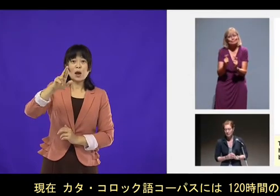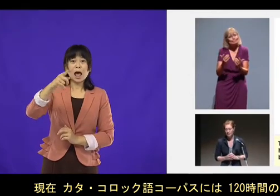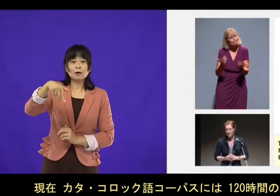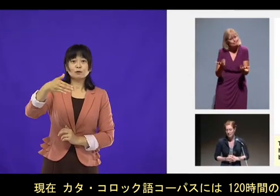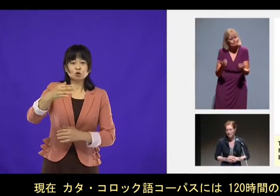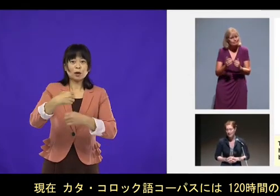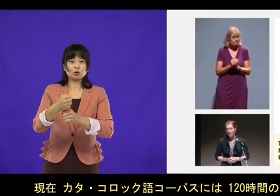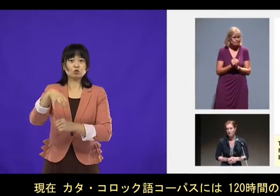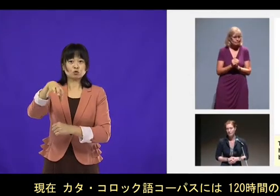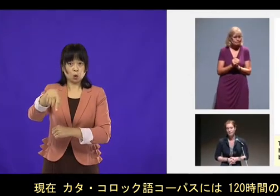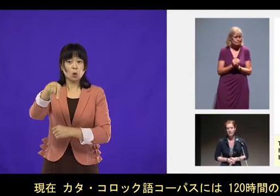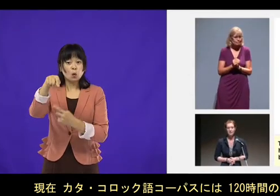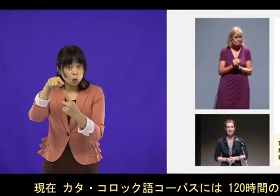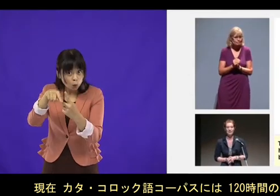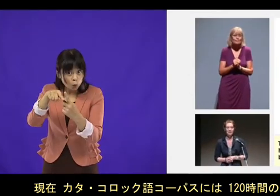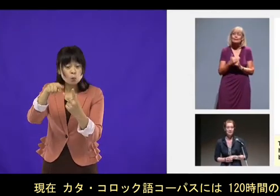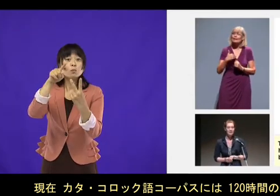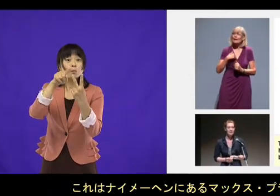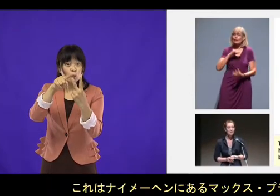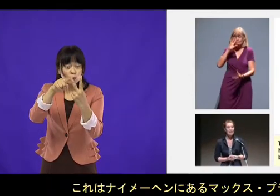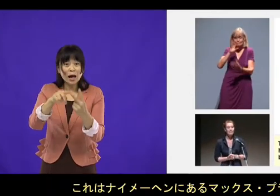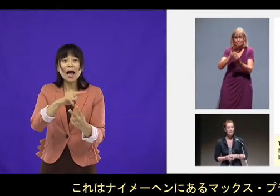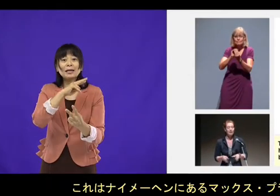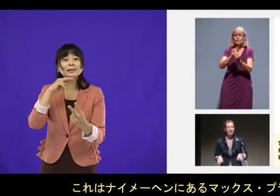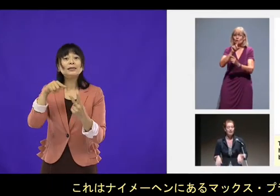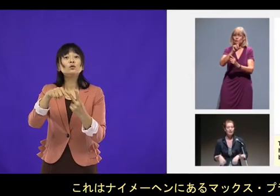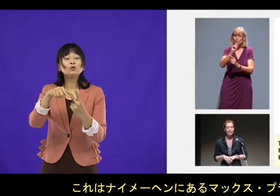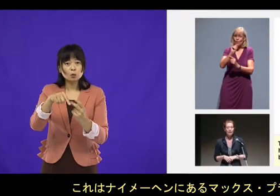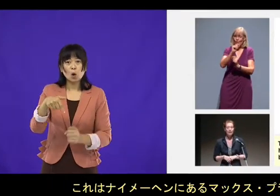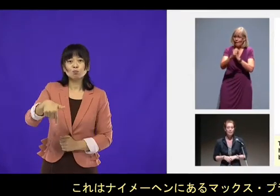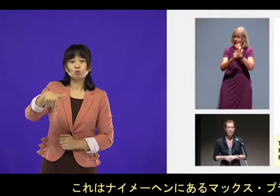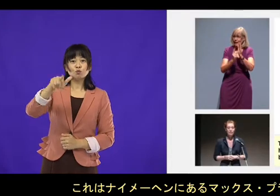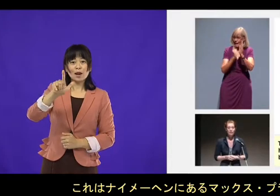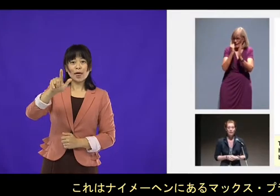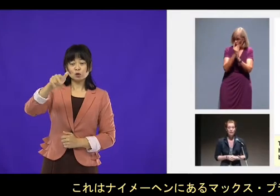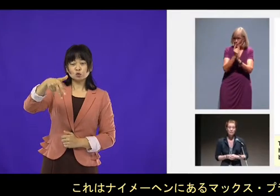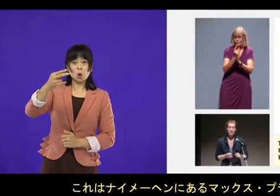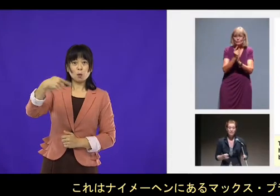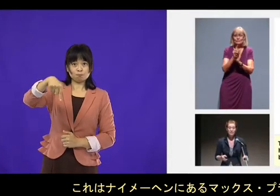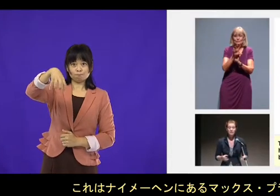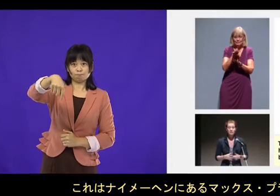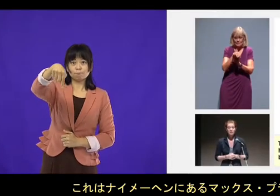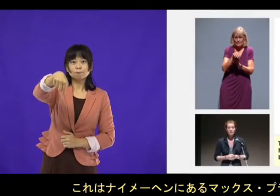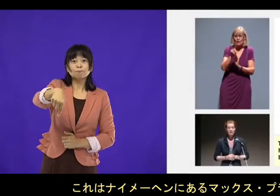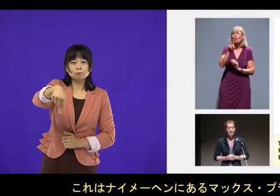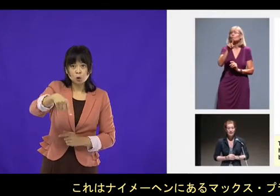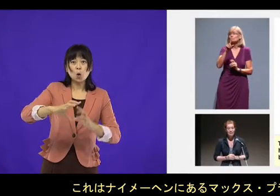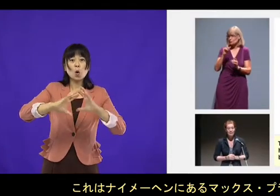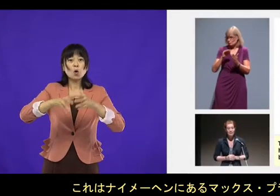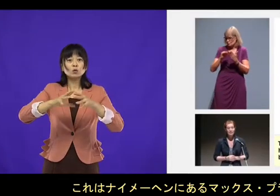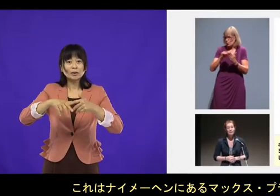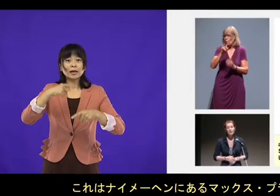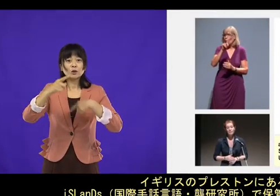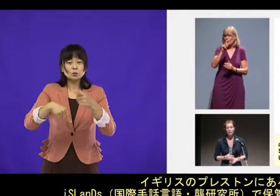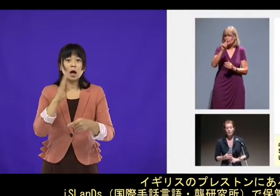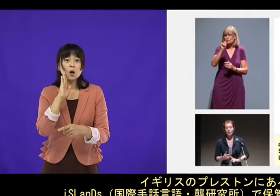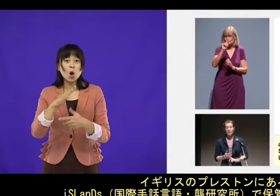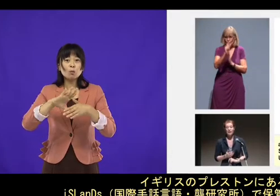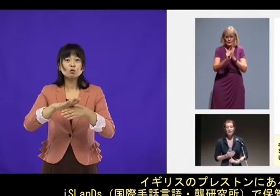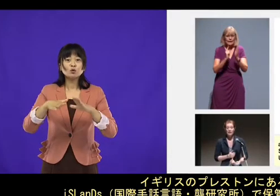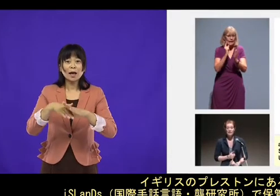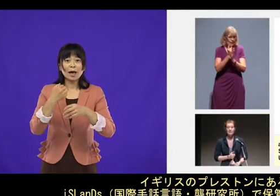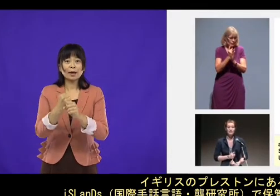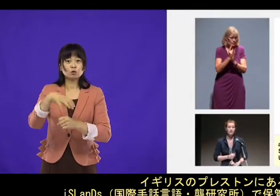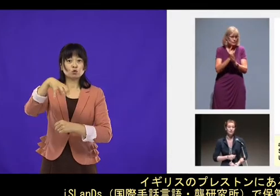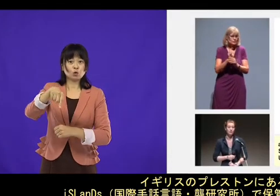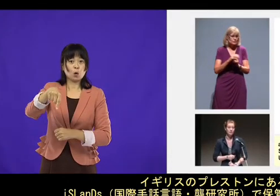includes 120 hours of video data that have been archived by both the Max Planck Institute in Nijmegen, but also by